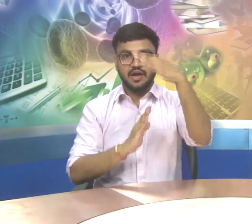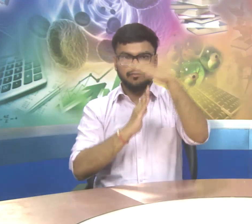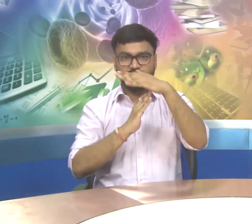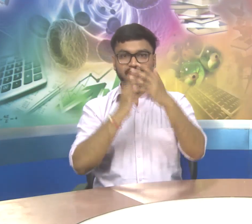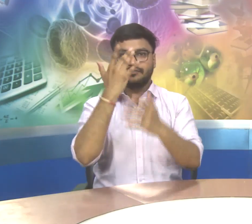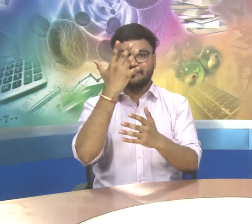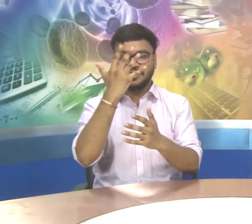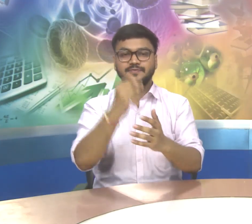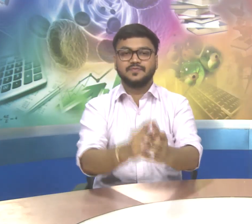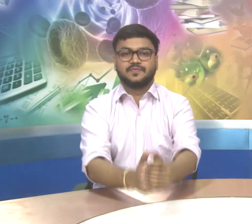Let's take a short break.